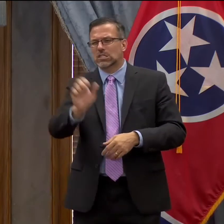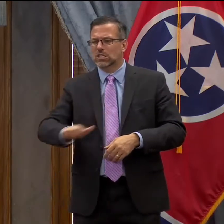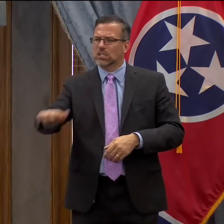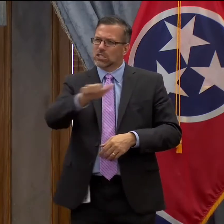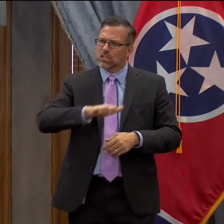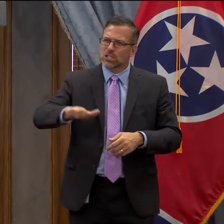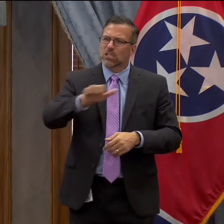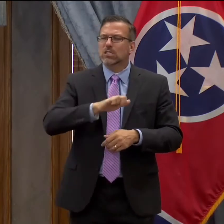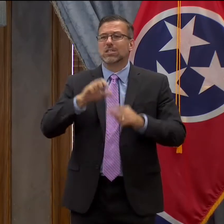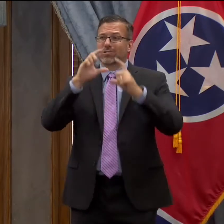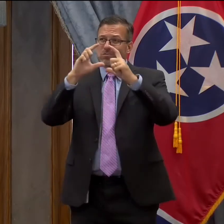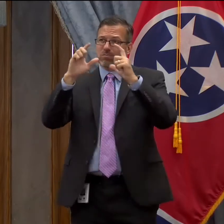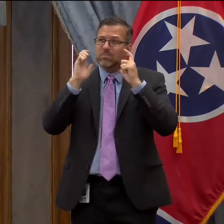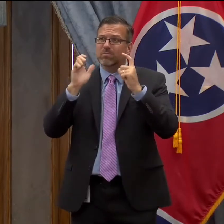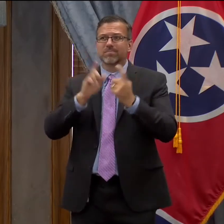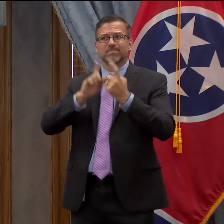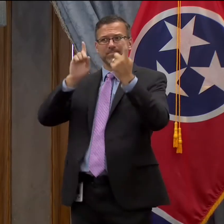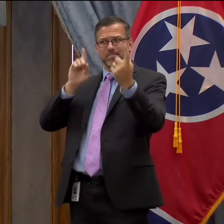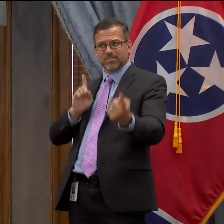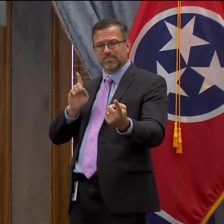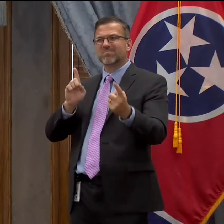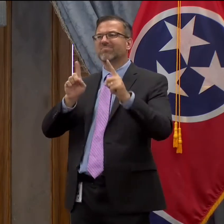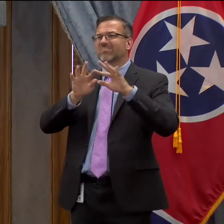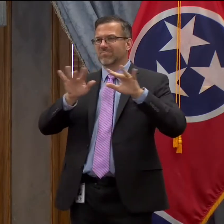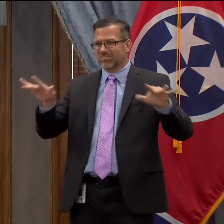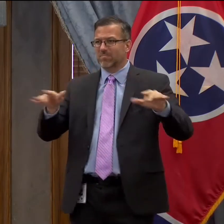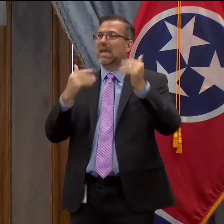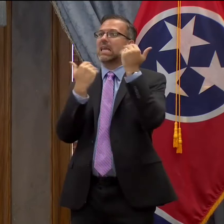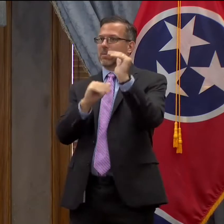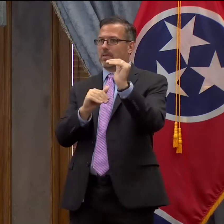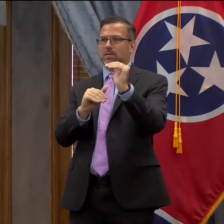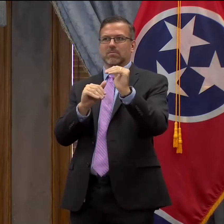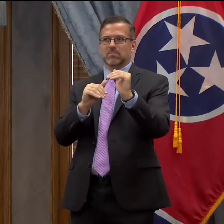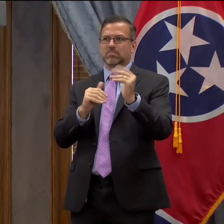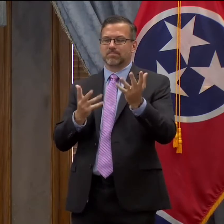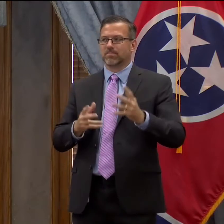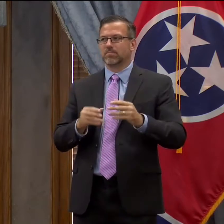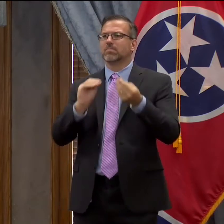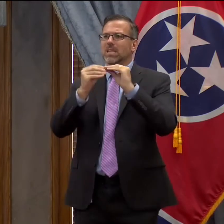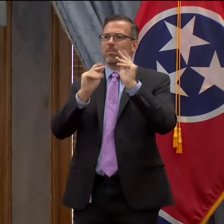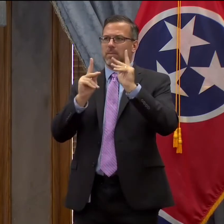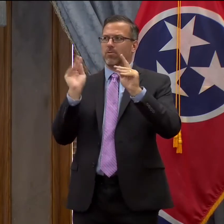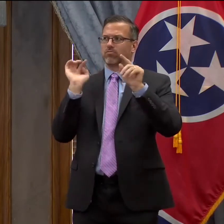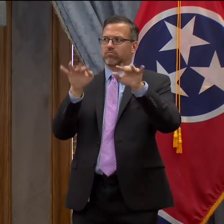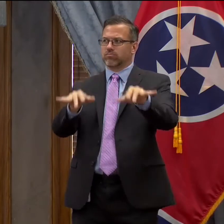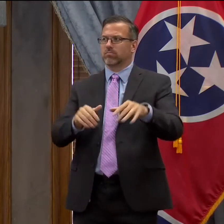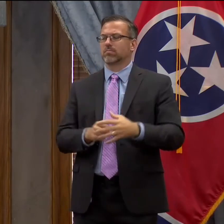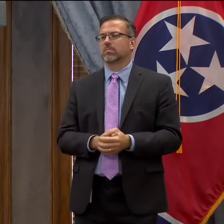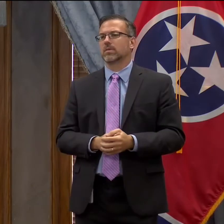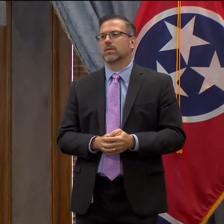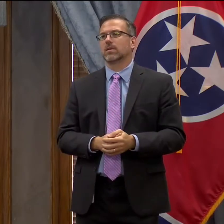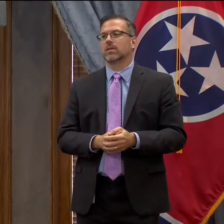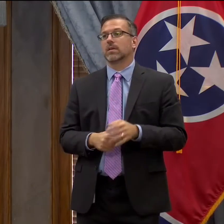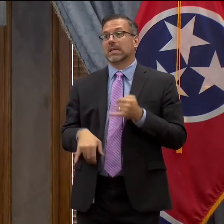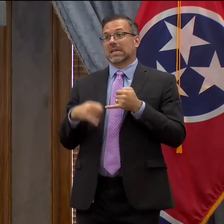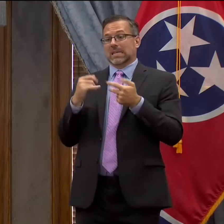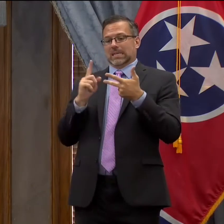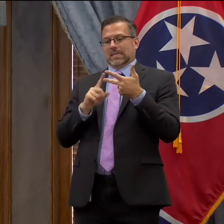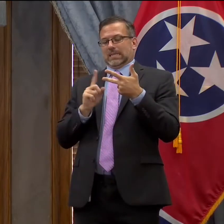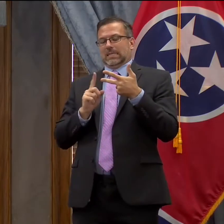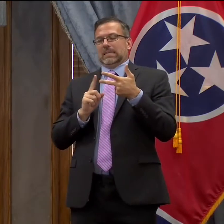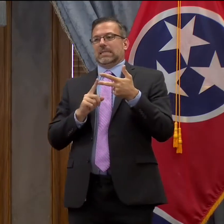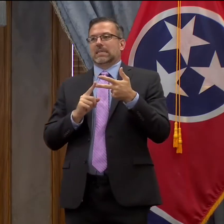face coverings, physical distancing, and capacity limits. Finally, I'm proud to announce the formation of the